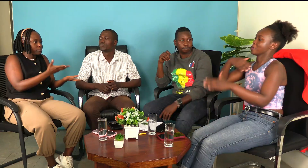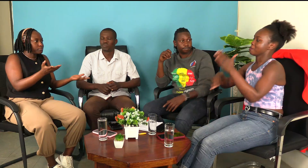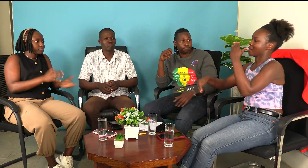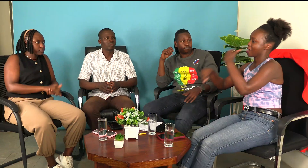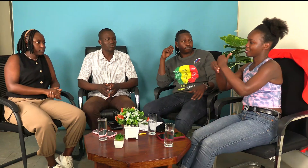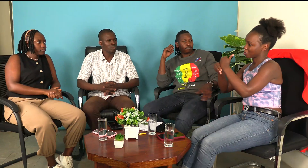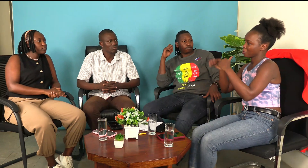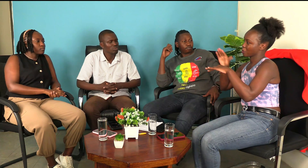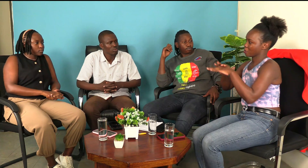can help you. Yeah.